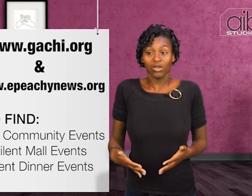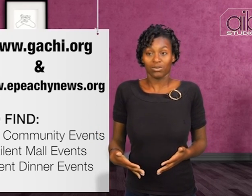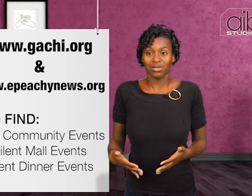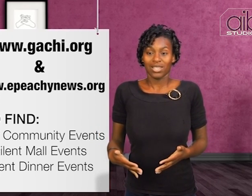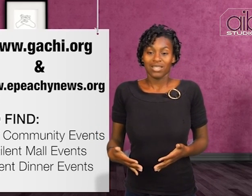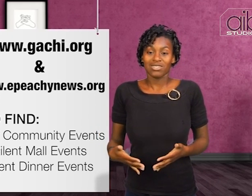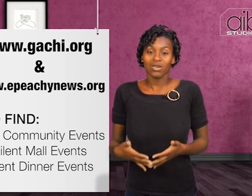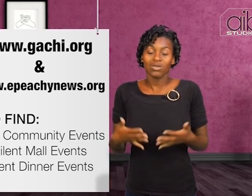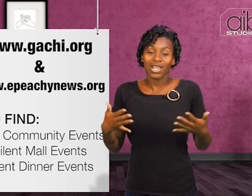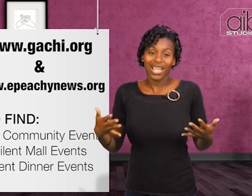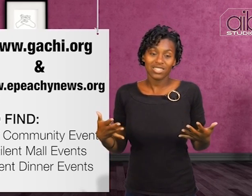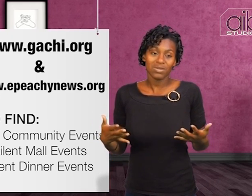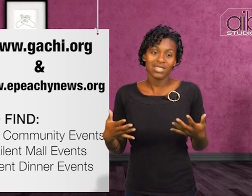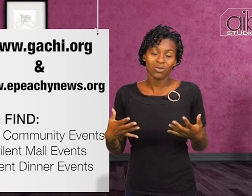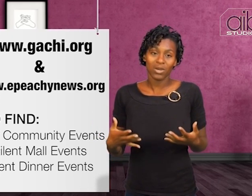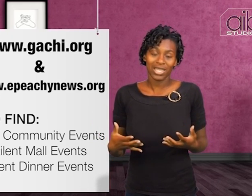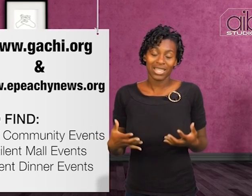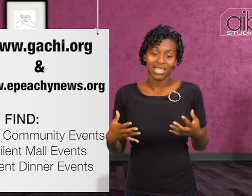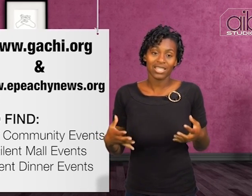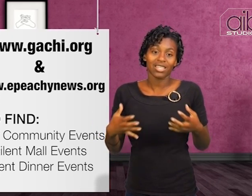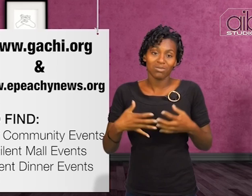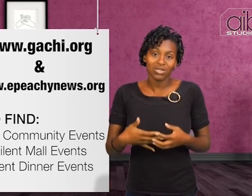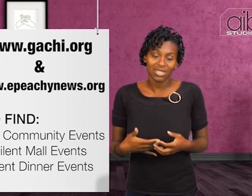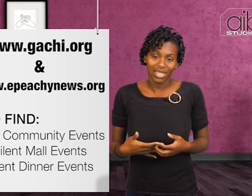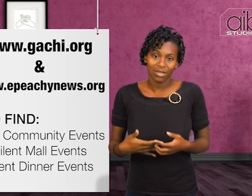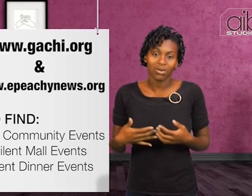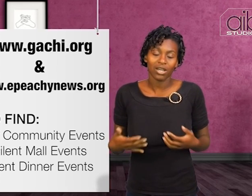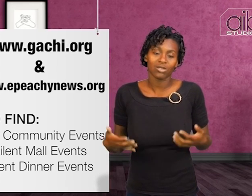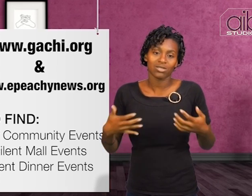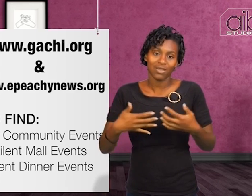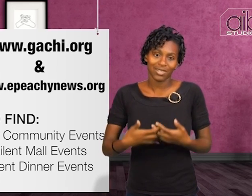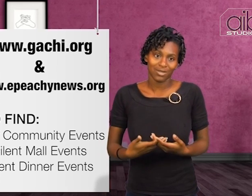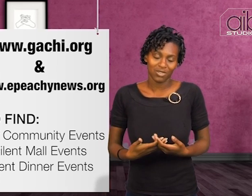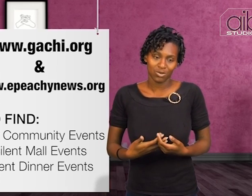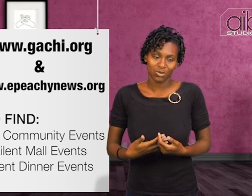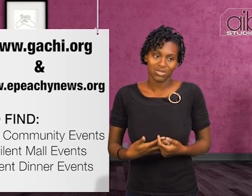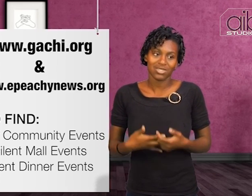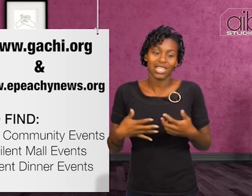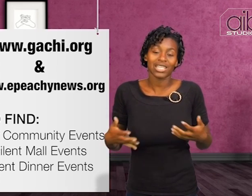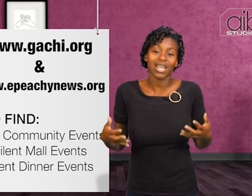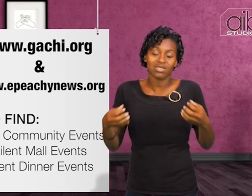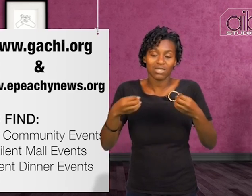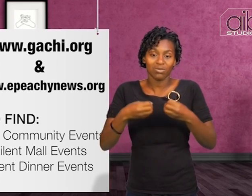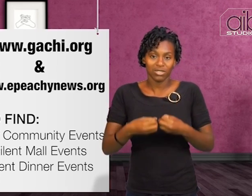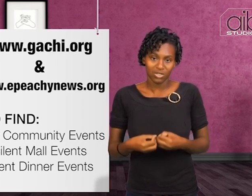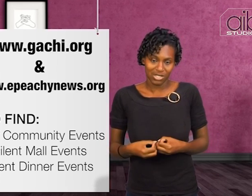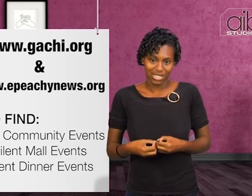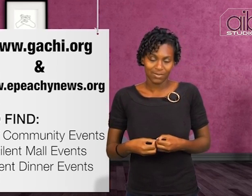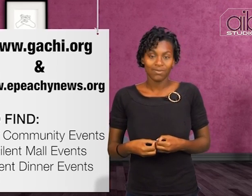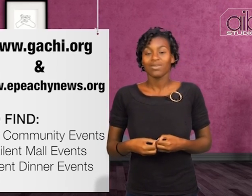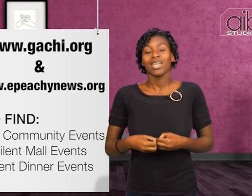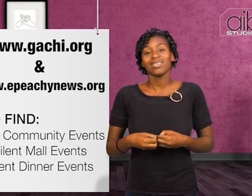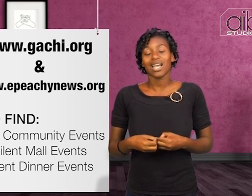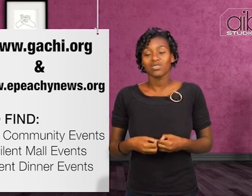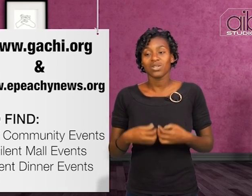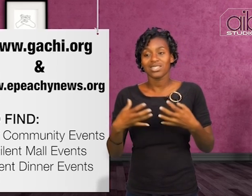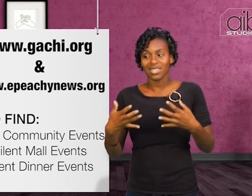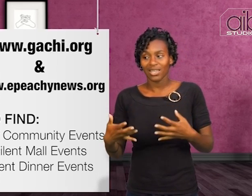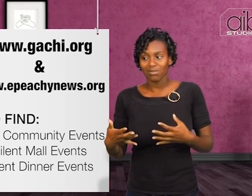alone. So there has to be a way that they can communicate with other deaf individuals so they can have some type of unity. And that's what a silent